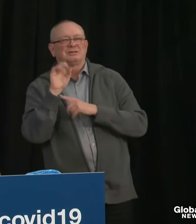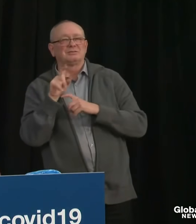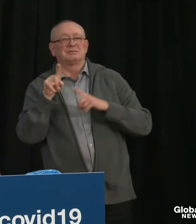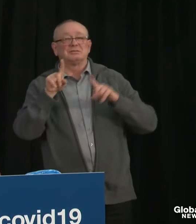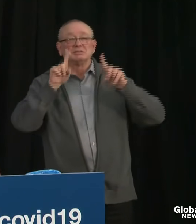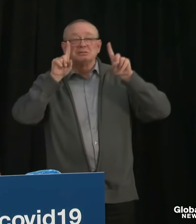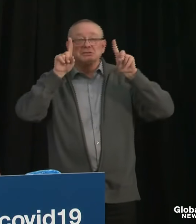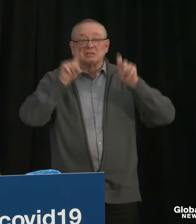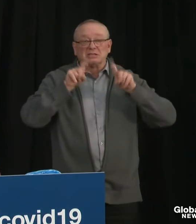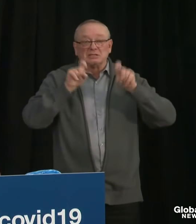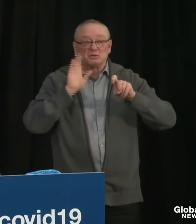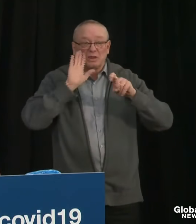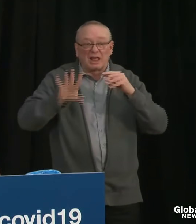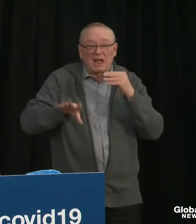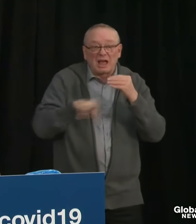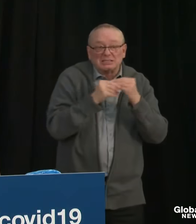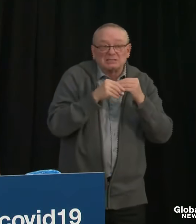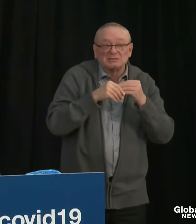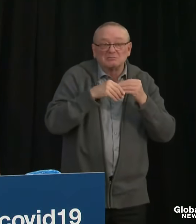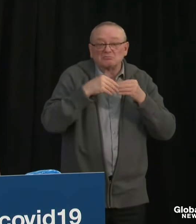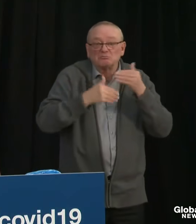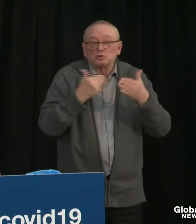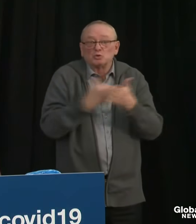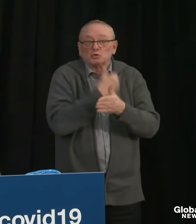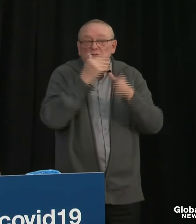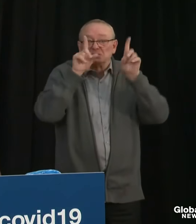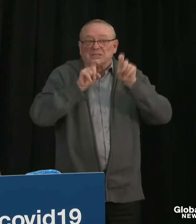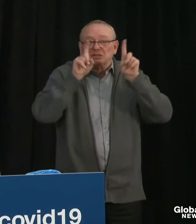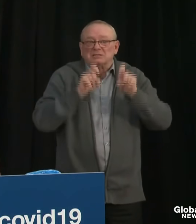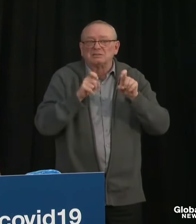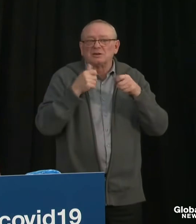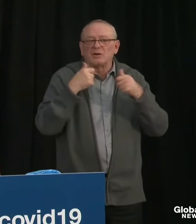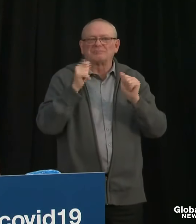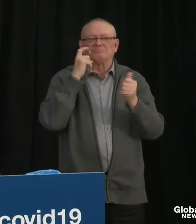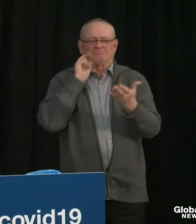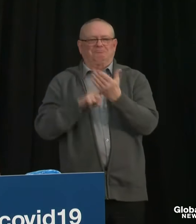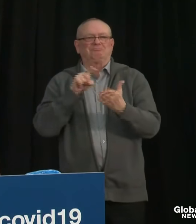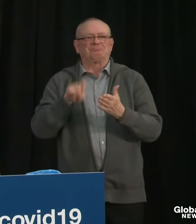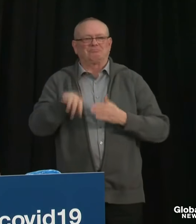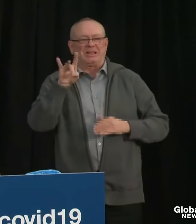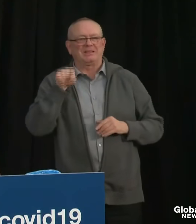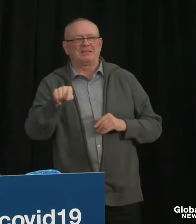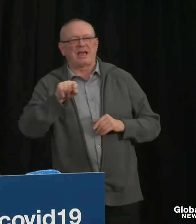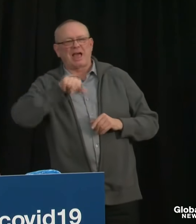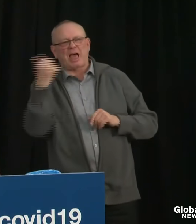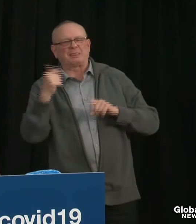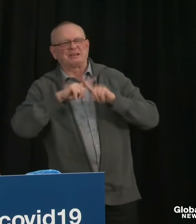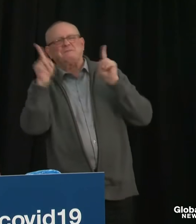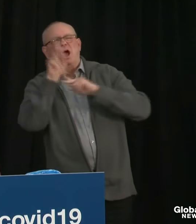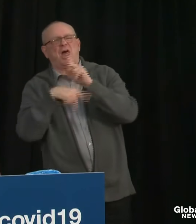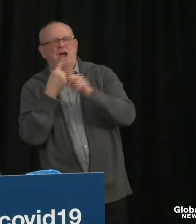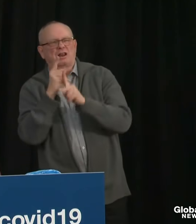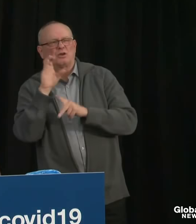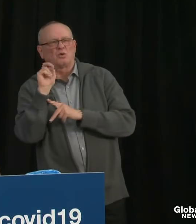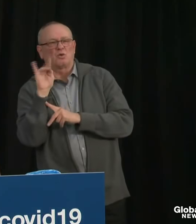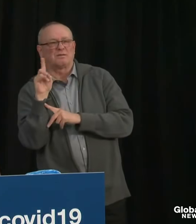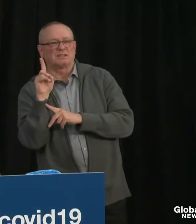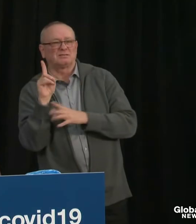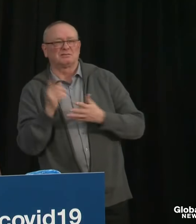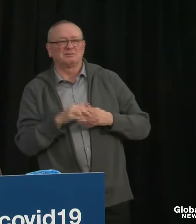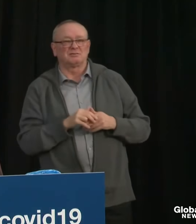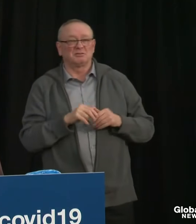added to the process? And how likely do you think that the variant has already arrived in Alberta, just given the travel that's still been going on?